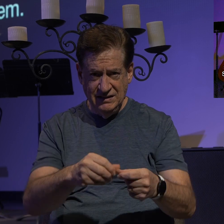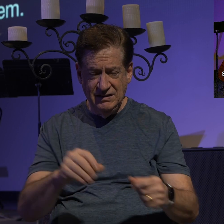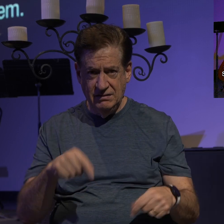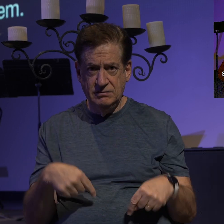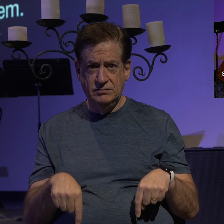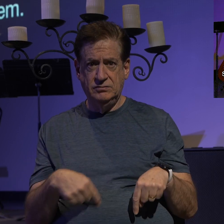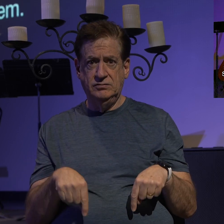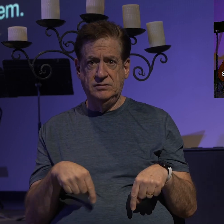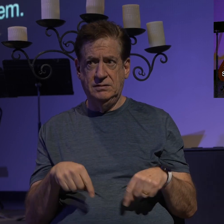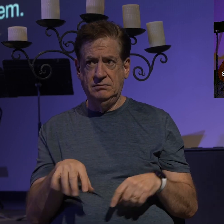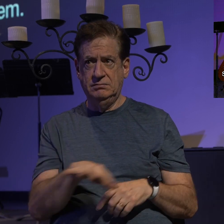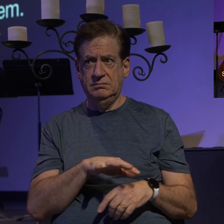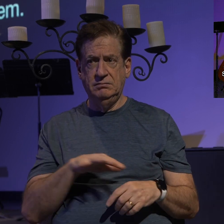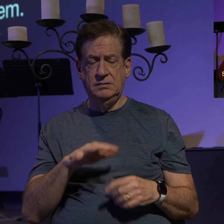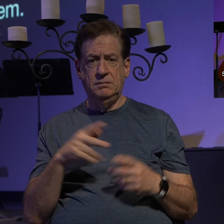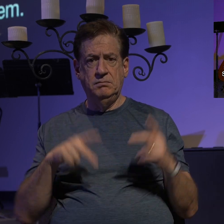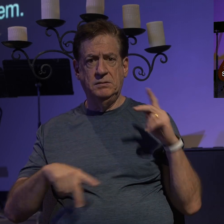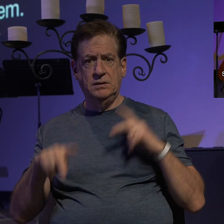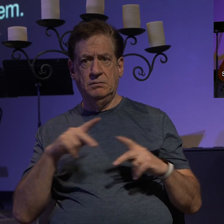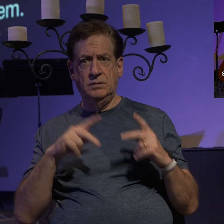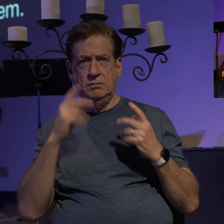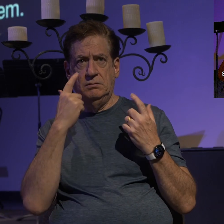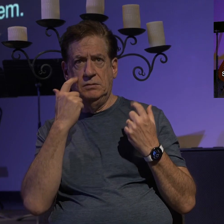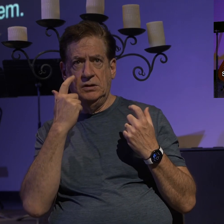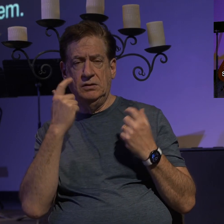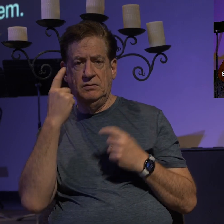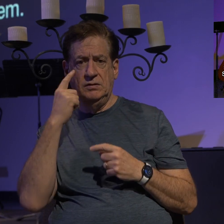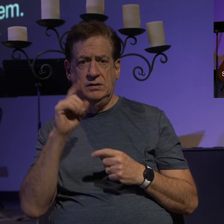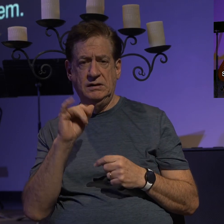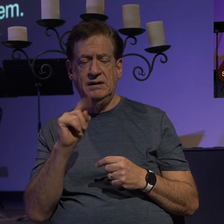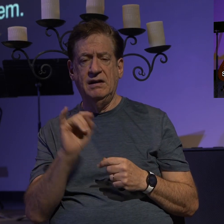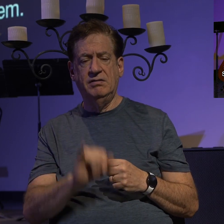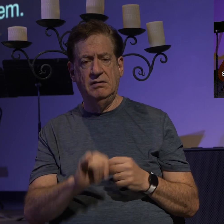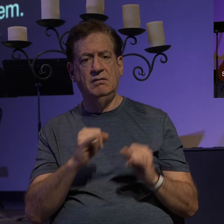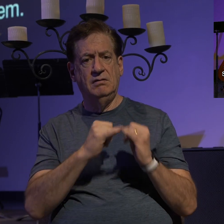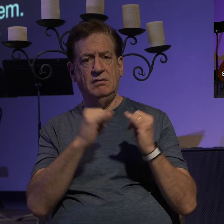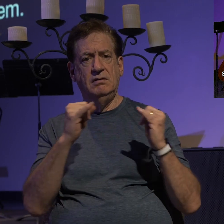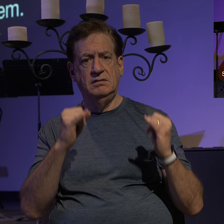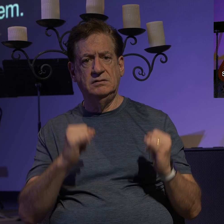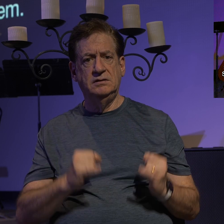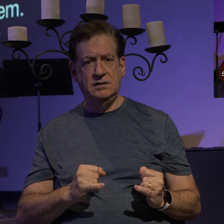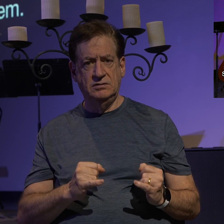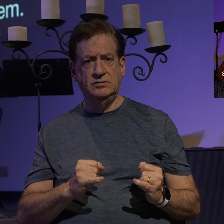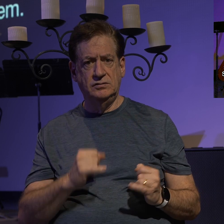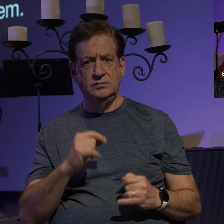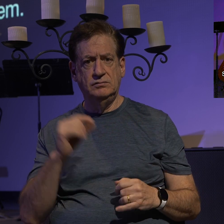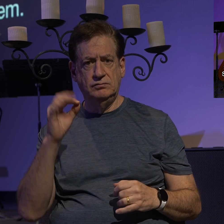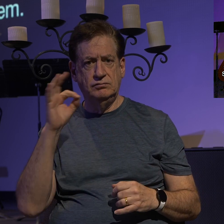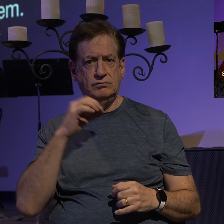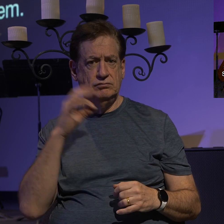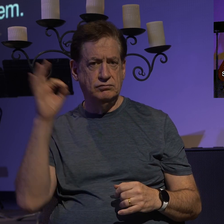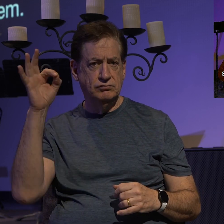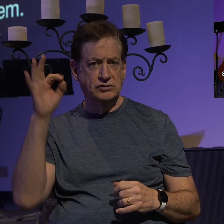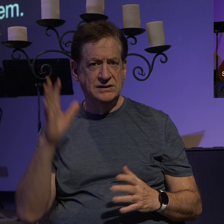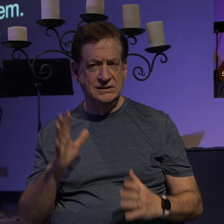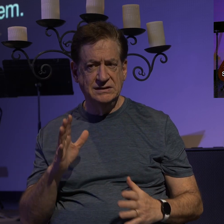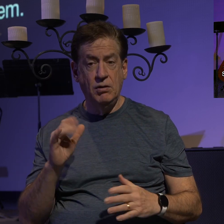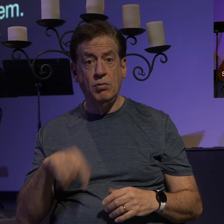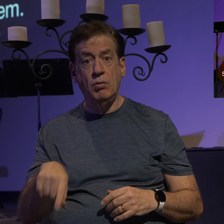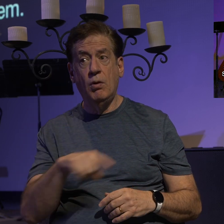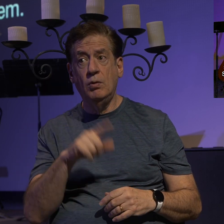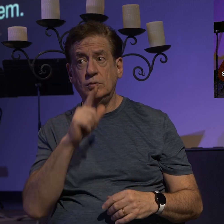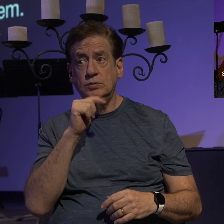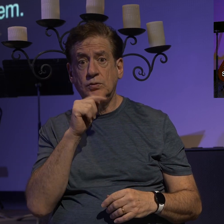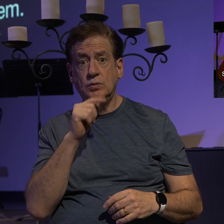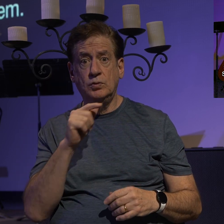Beth-Aven. Its people mourn for it, and so does its idolatrous priests, those who rejoice over it and